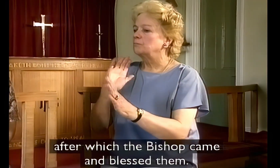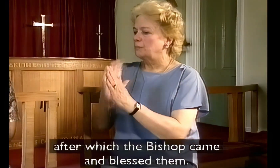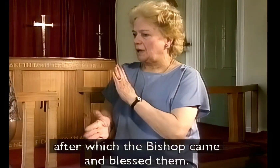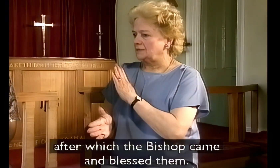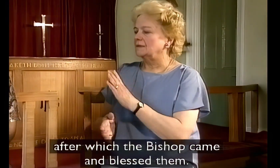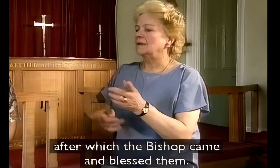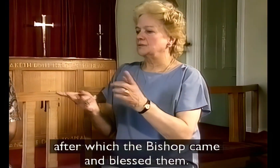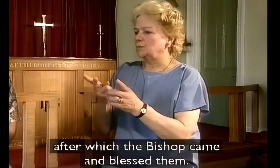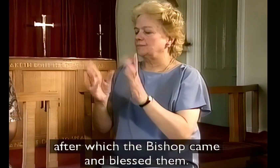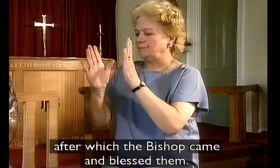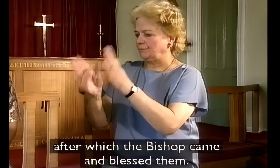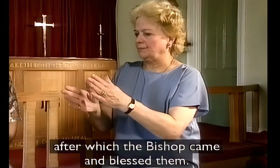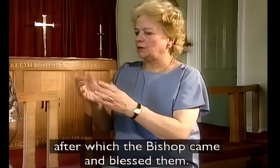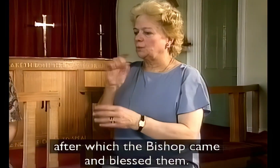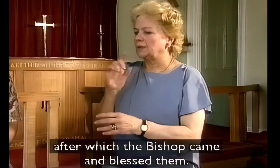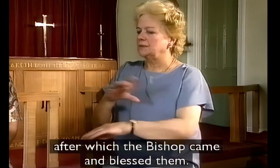After which the bishop came and blessed them.